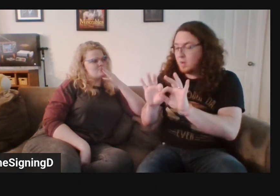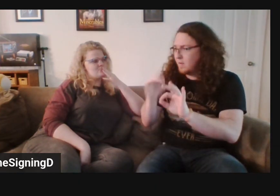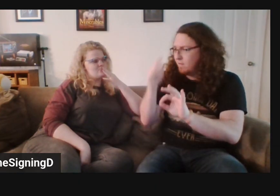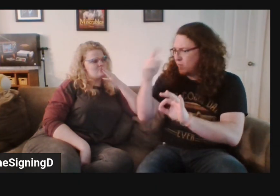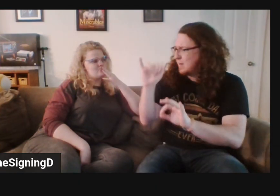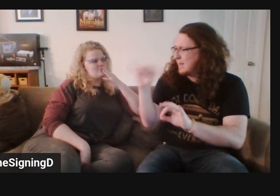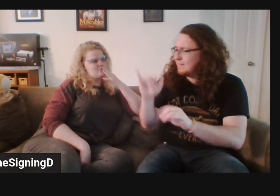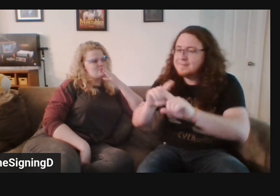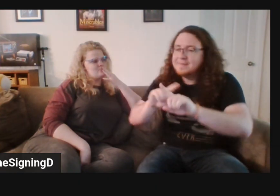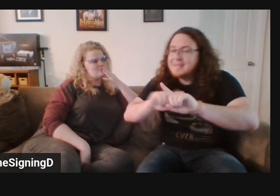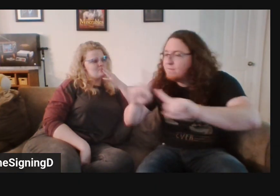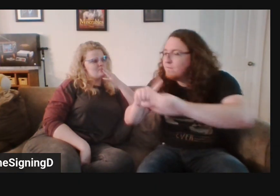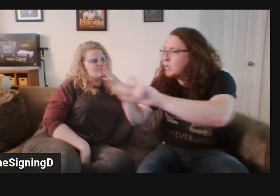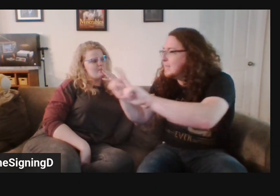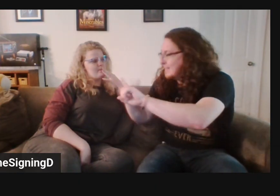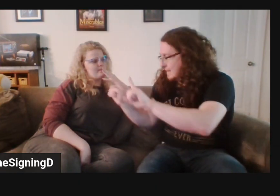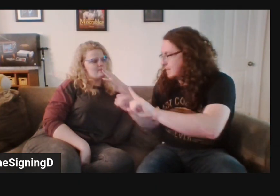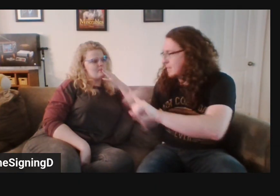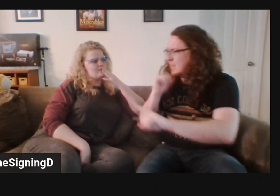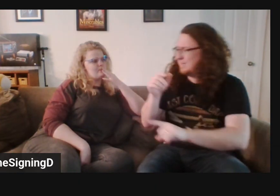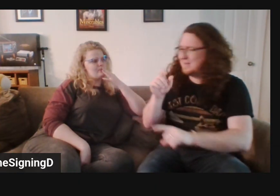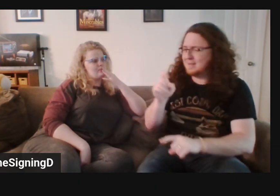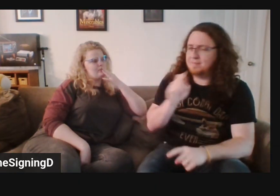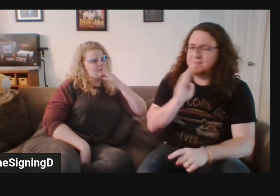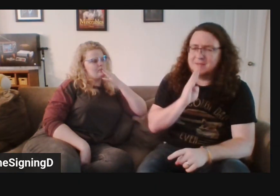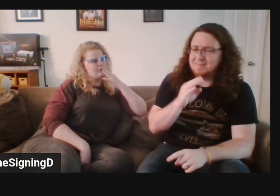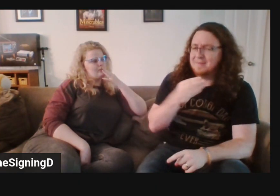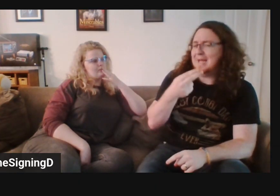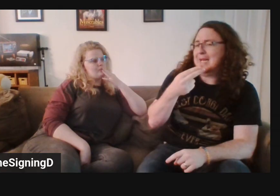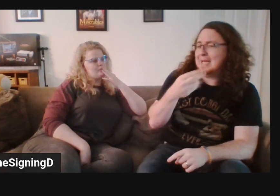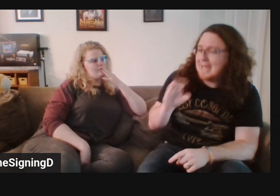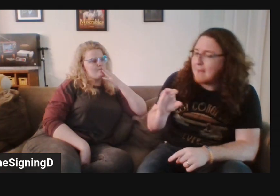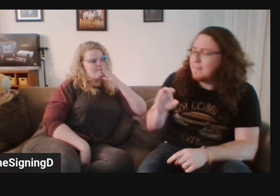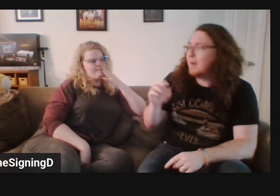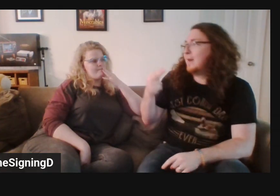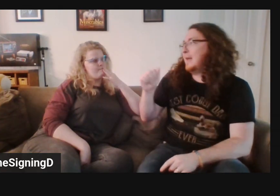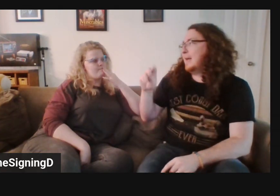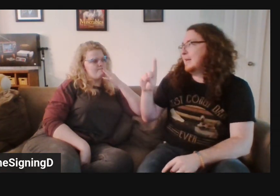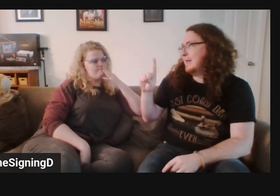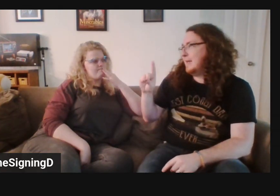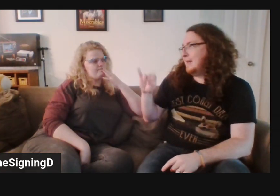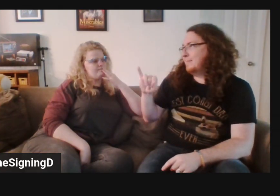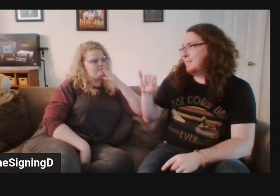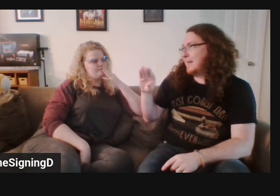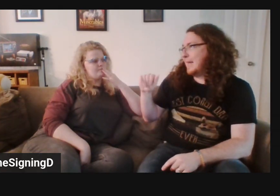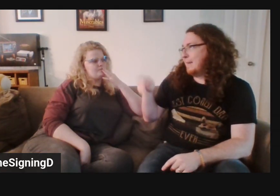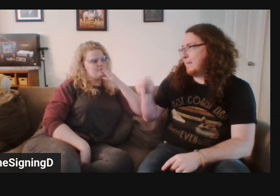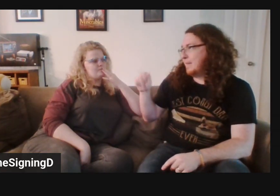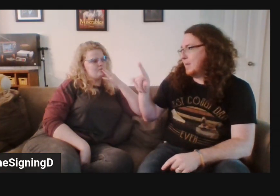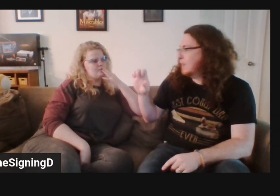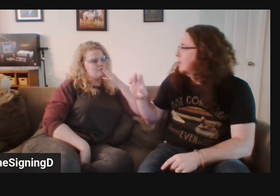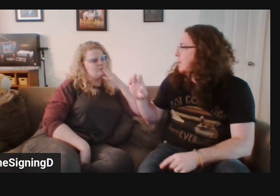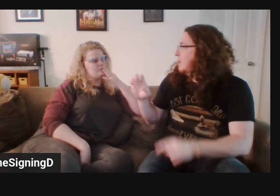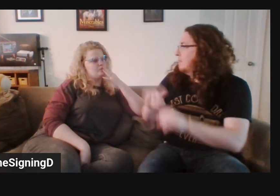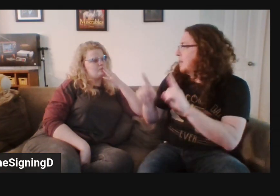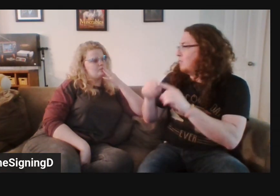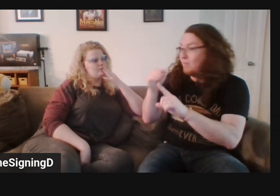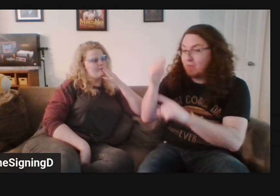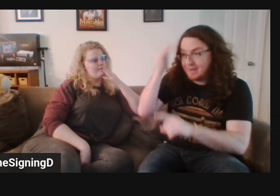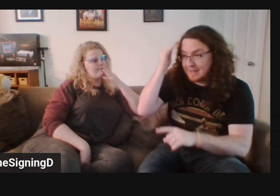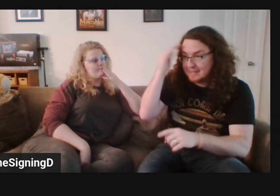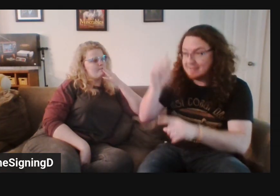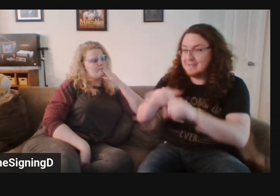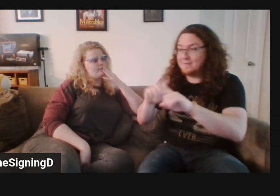about differences, right? Like not necessarily handicap versus handy capable, but it's about differences and recognizing differences in others